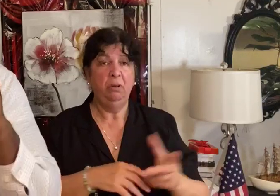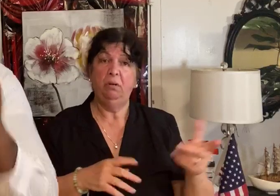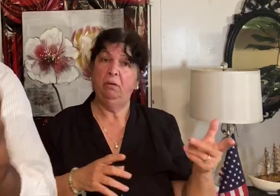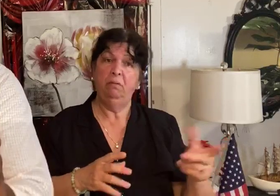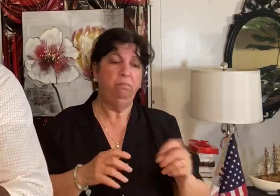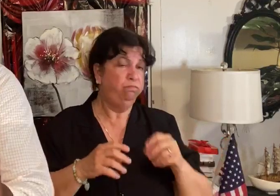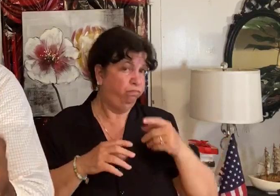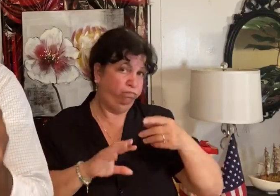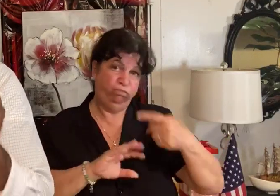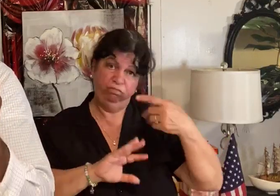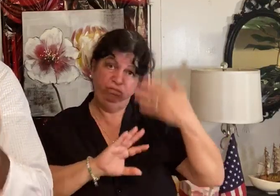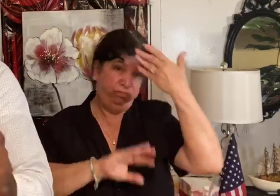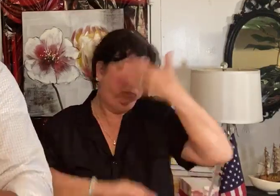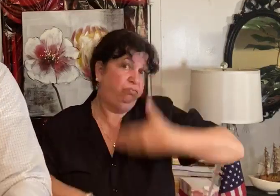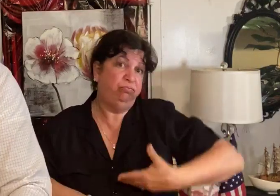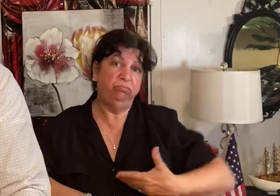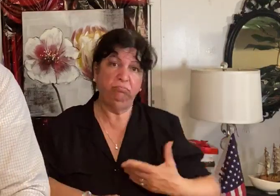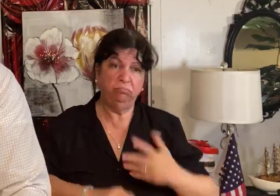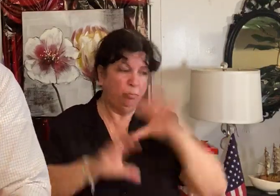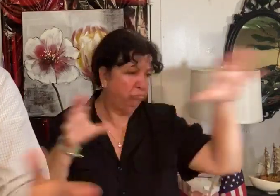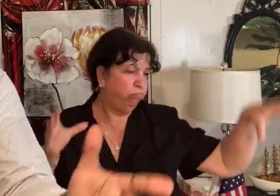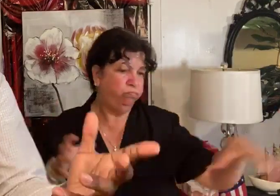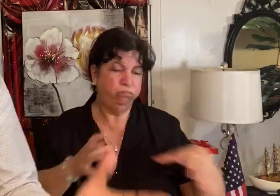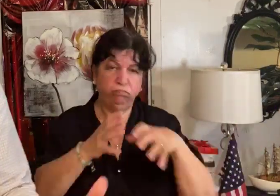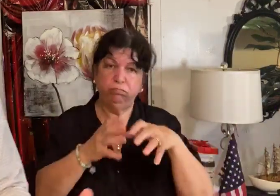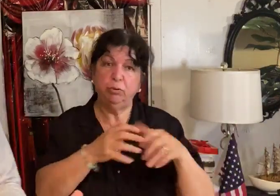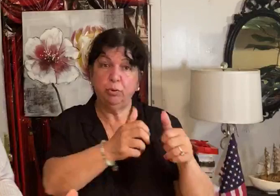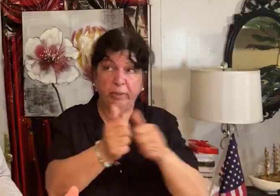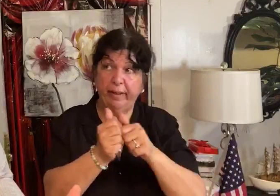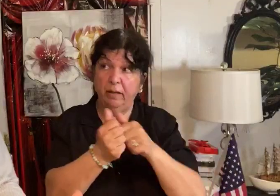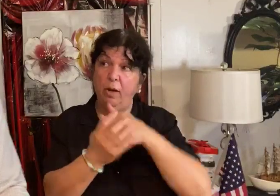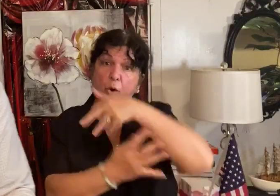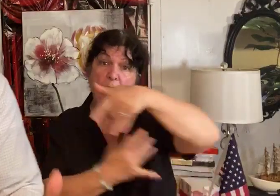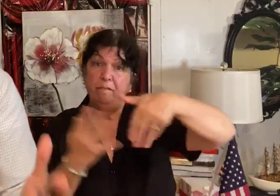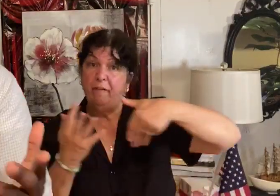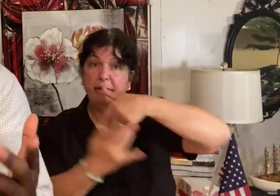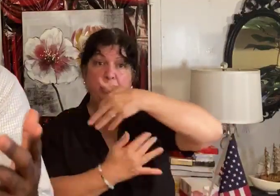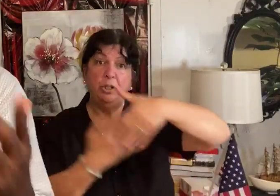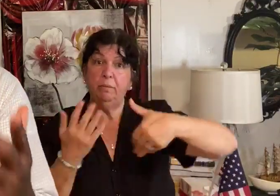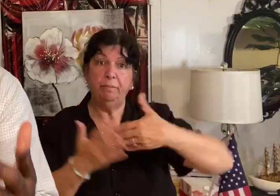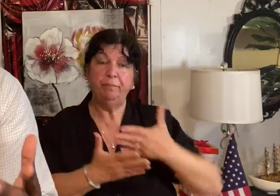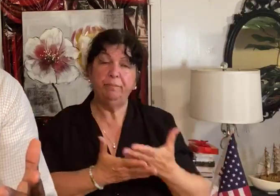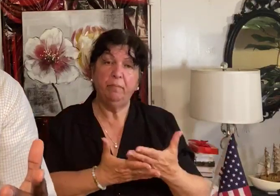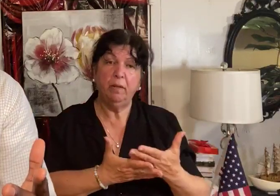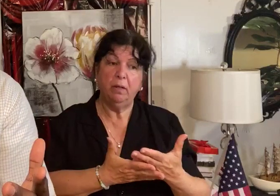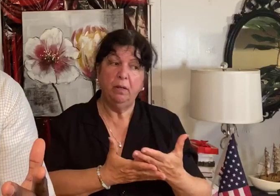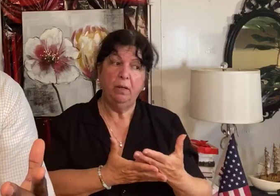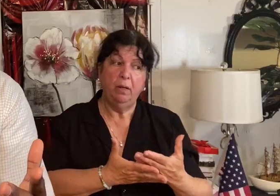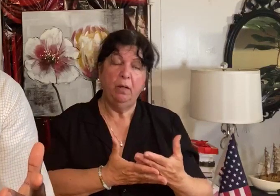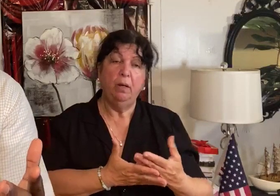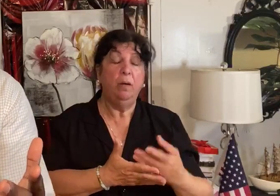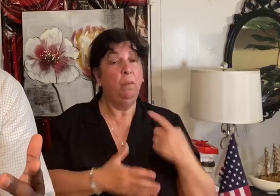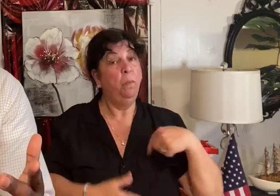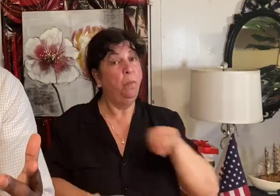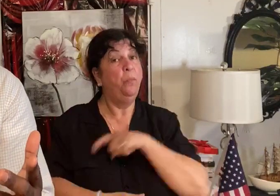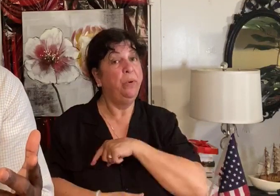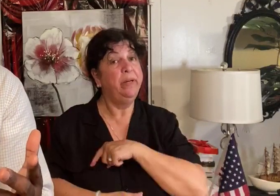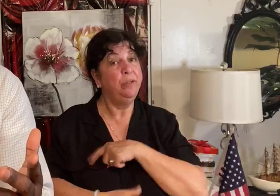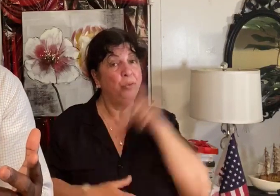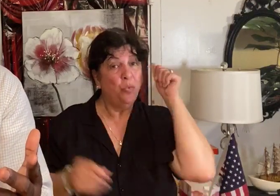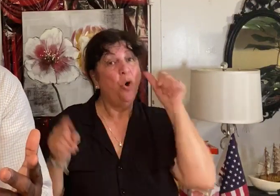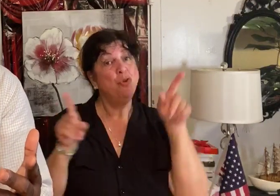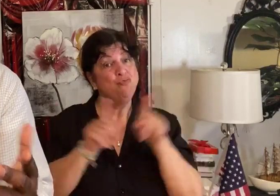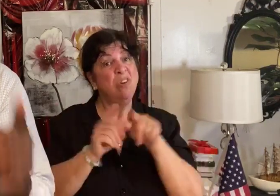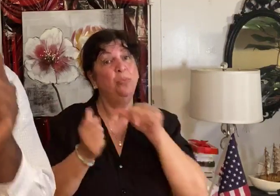different? Just saying. Which is to say, if we are going to fellowship, folks, we're going to have to get along with one